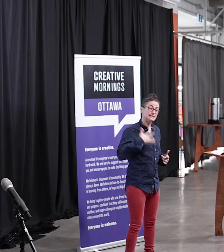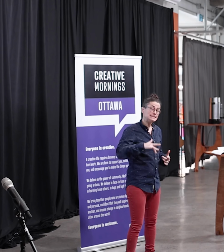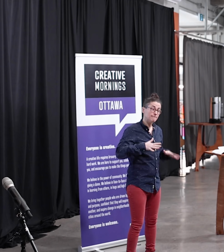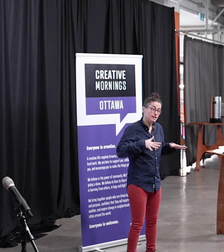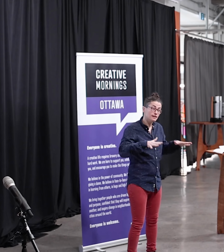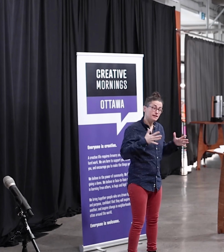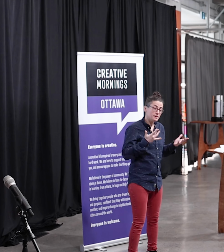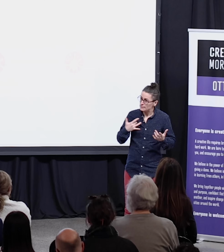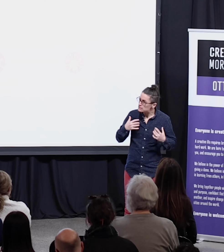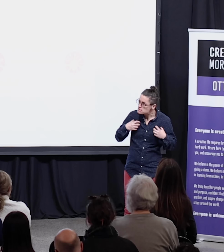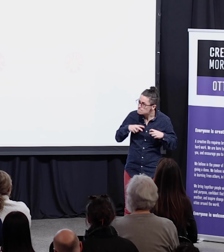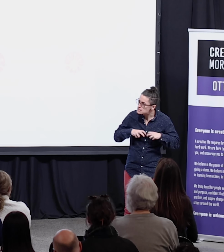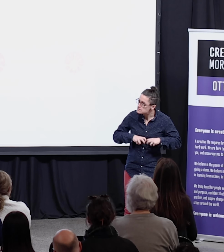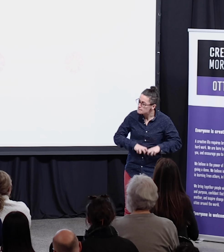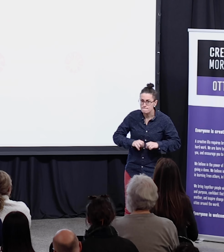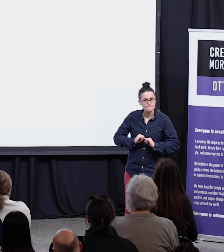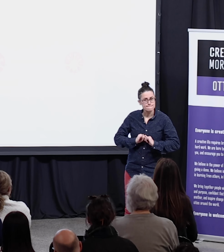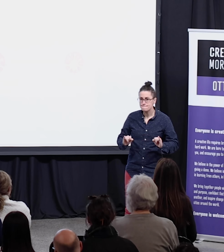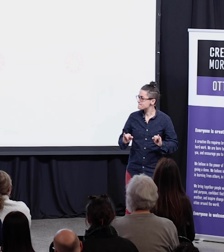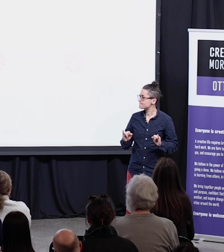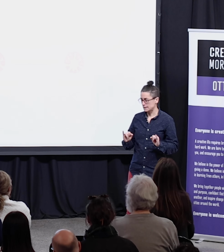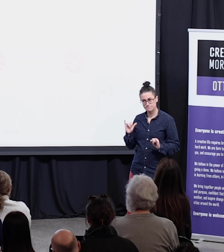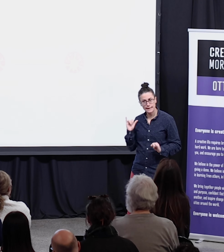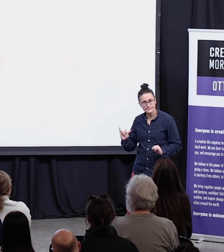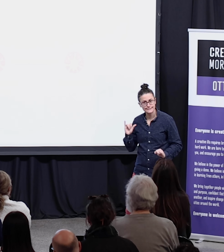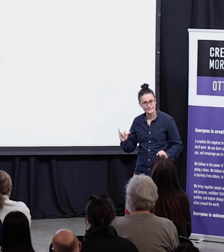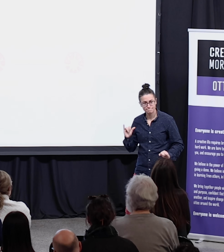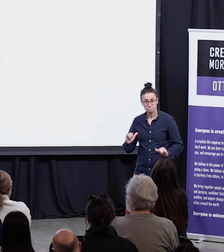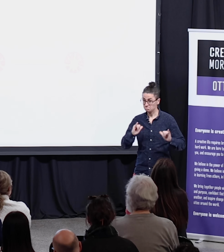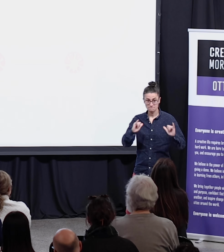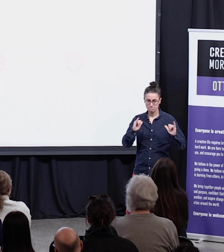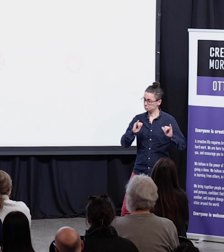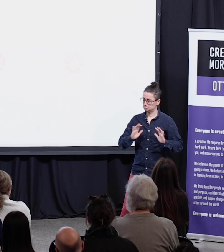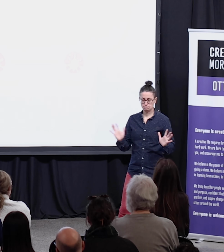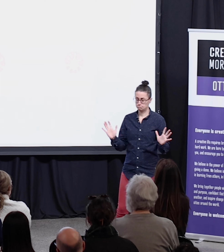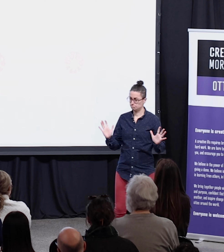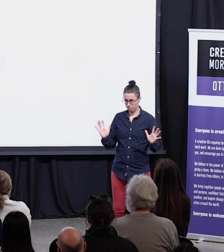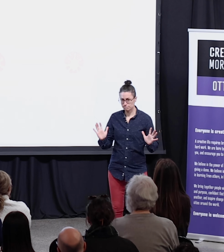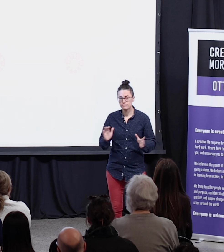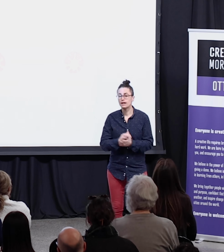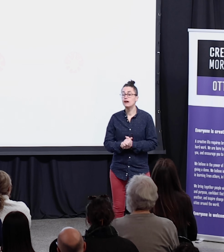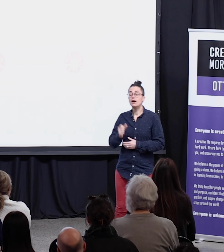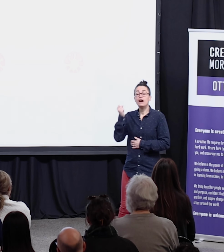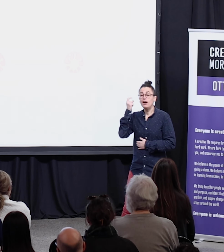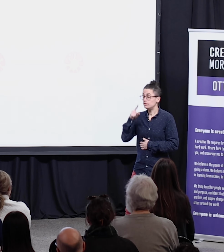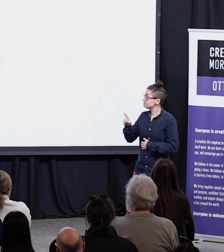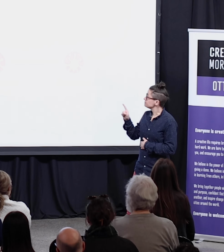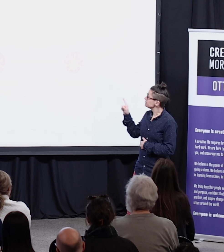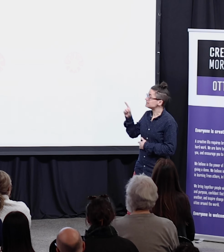I was really struggling, and I'm very sensitive to vibrations. I thought, well, because I'm more sensitive to vibrations, I'll be able to catch it.